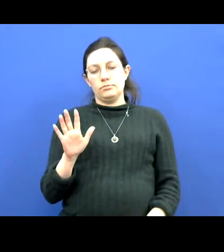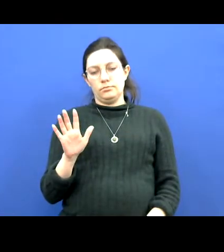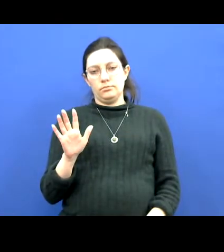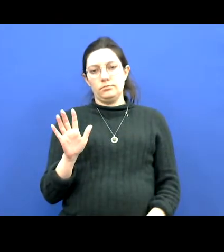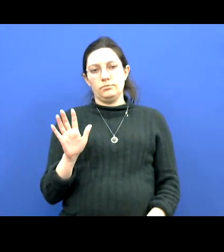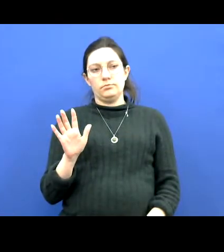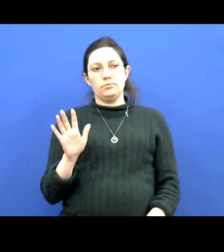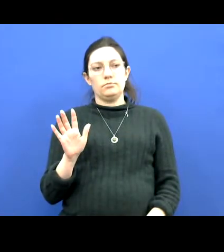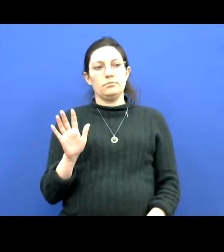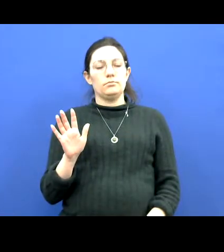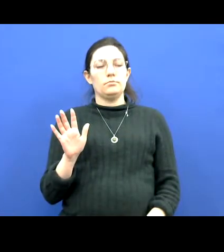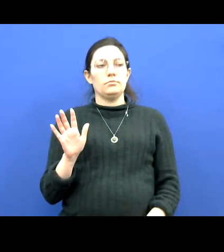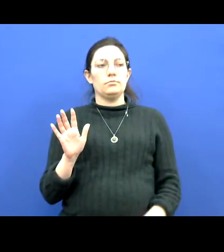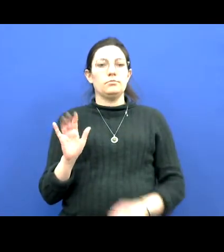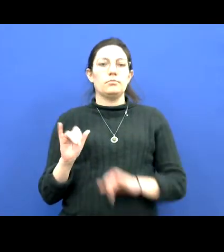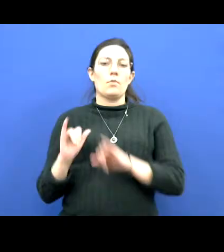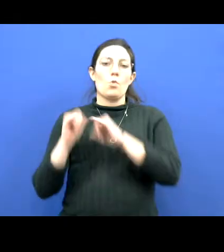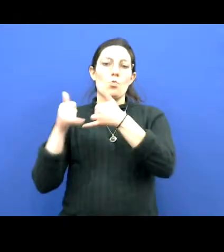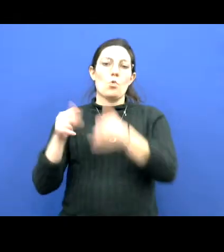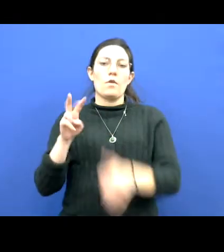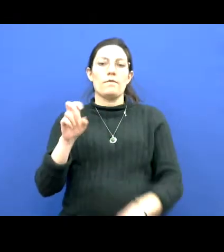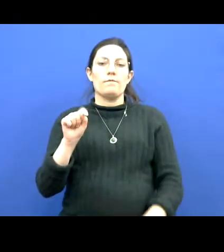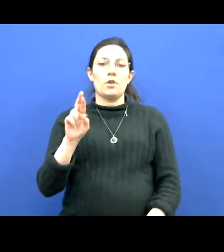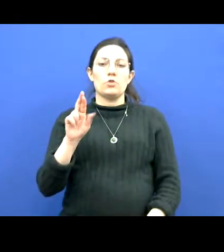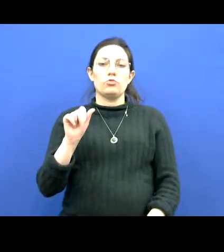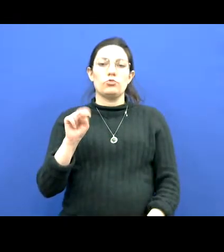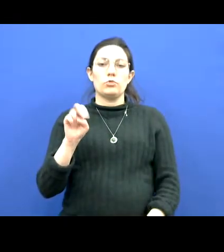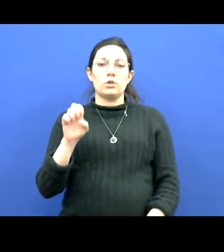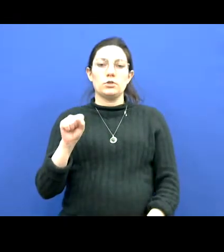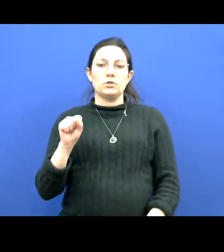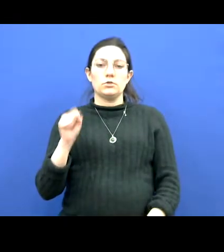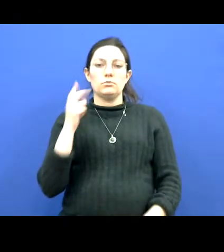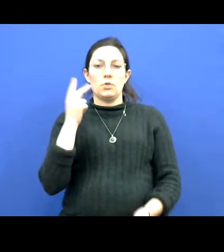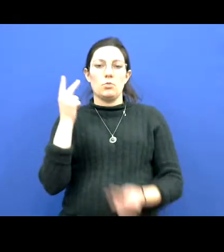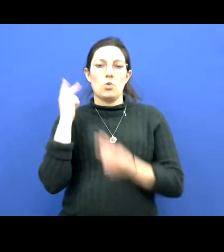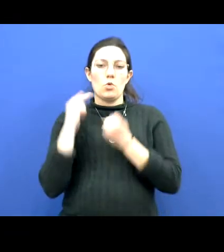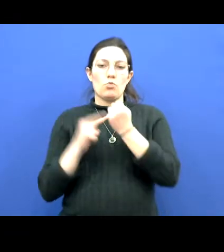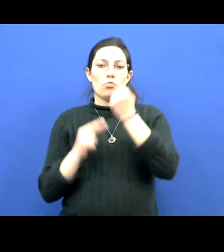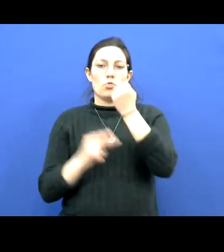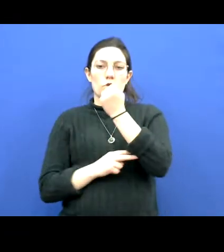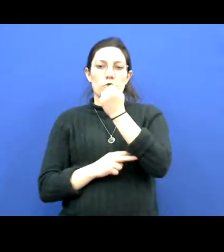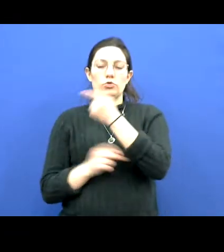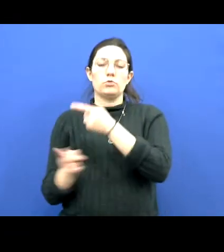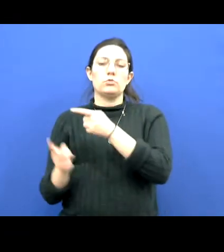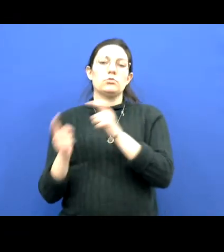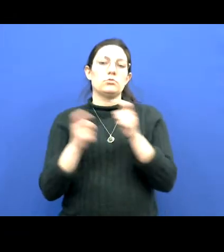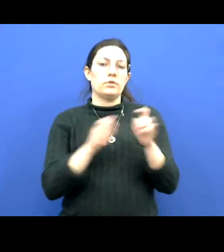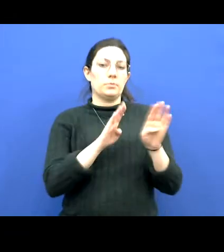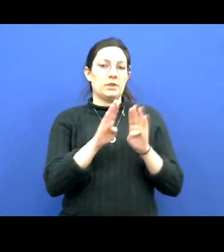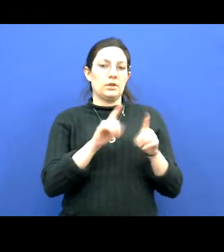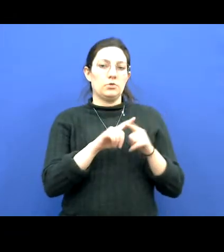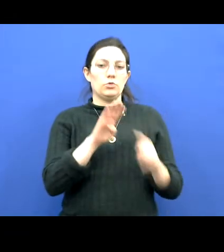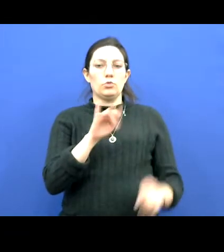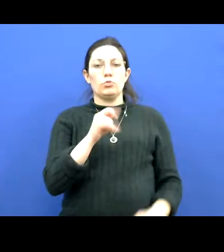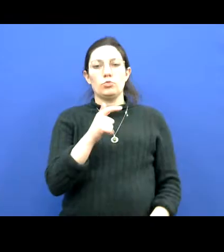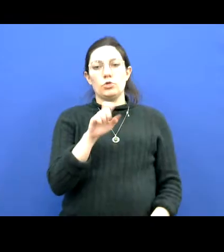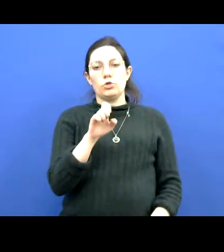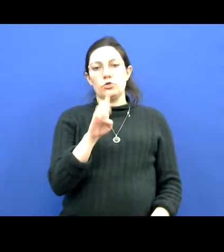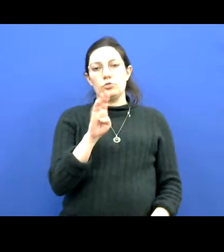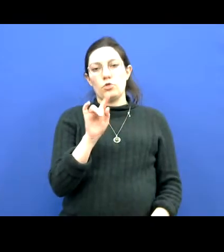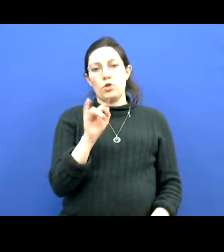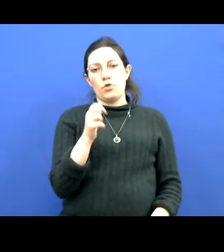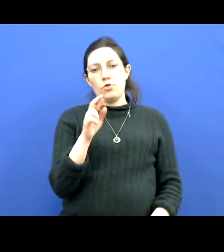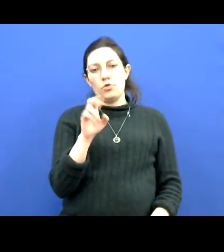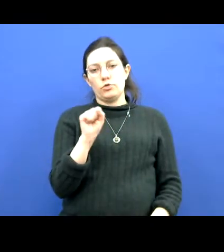2025 to award the Veterans Memorial Bridge Pedestrian Bridge Improvements Project bid to Bridge Brothers Incorporated.